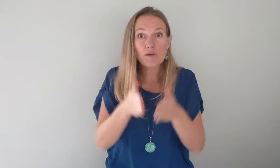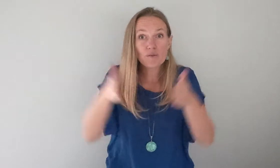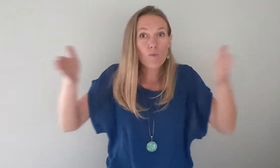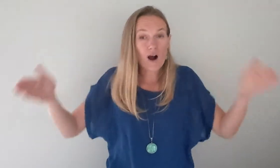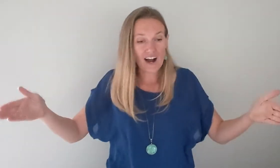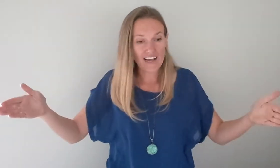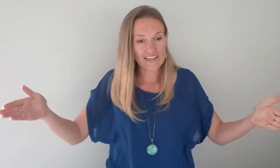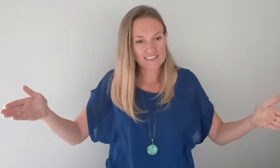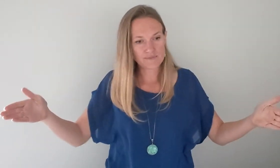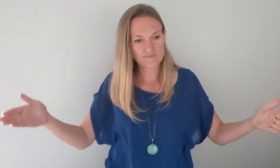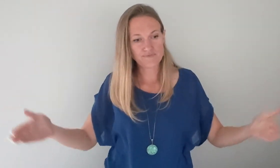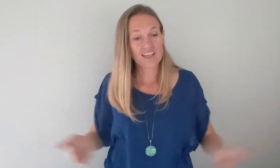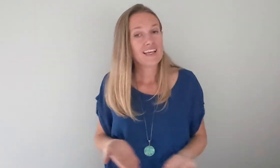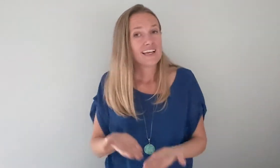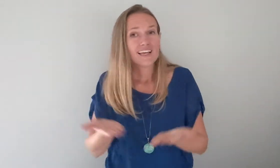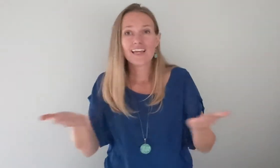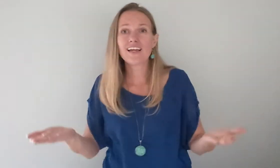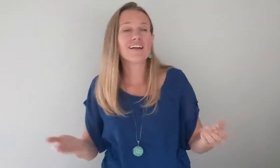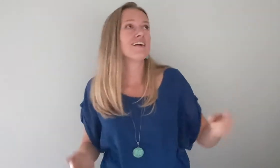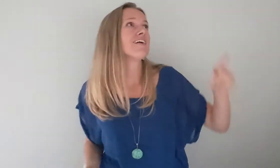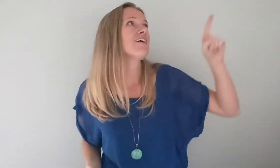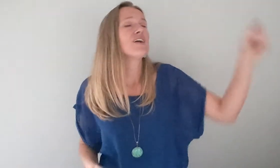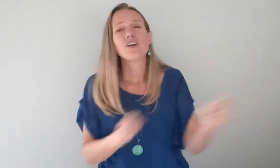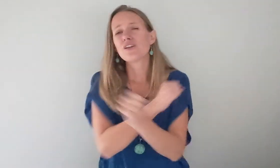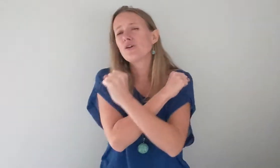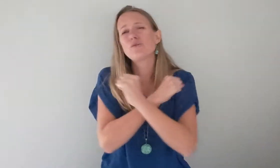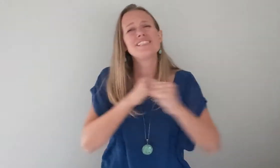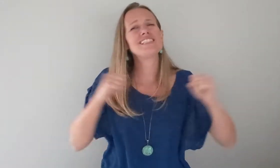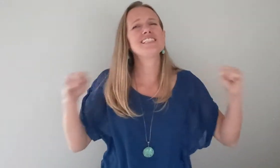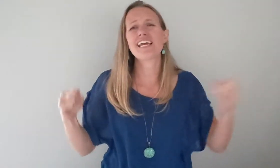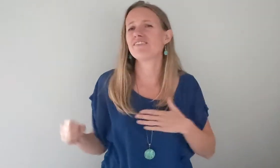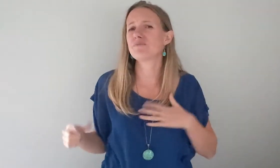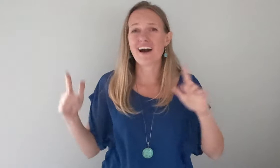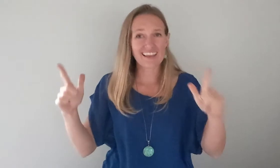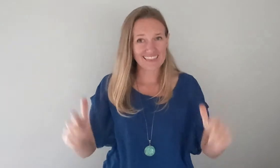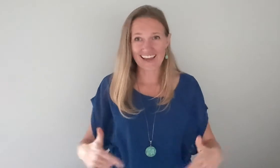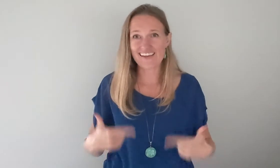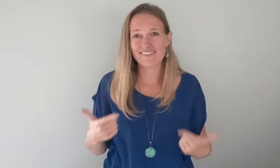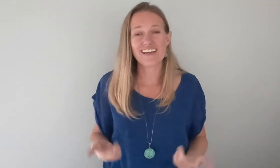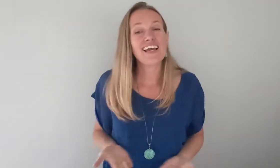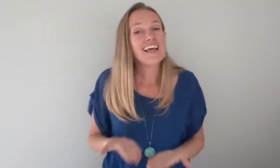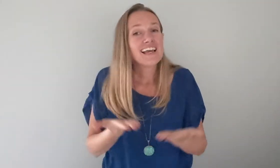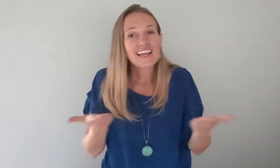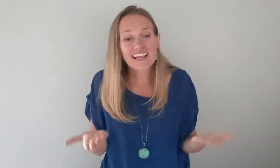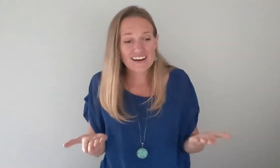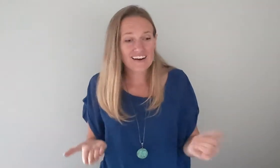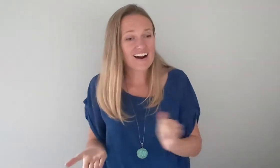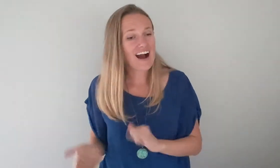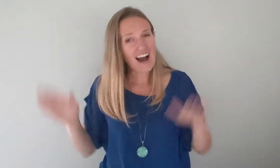open wide. Here, you saved my life. Here